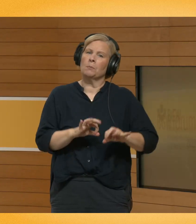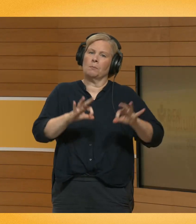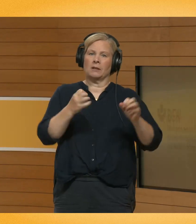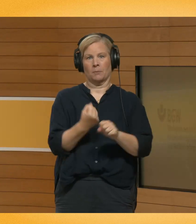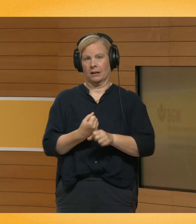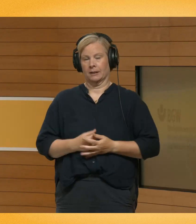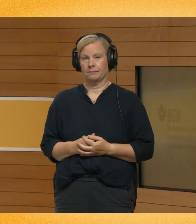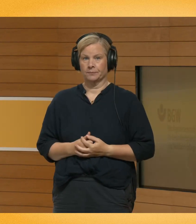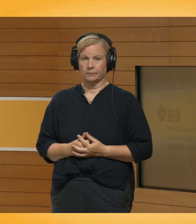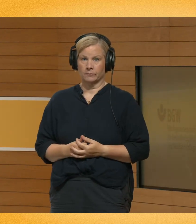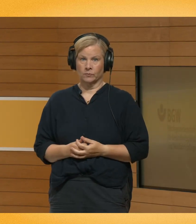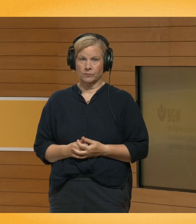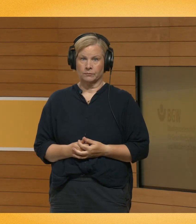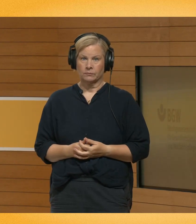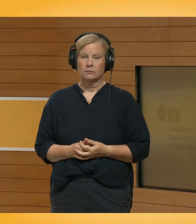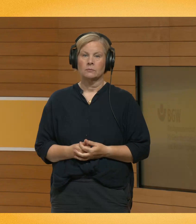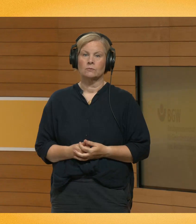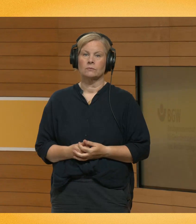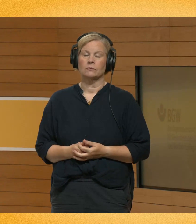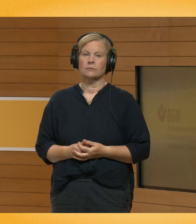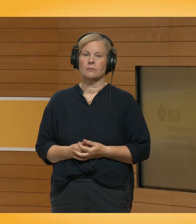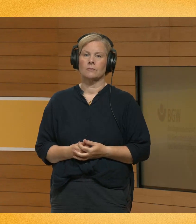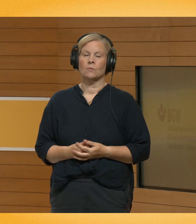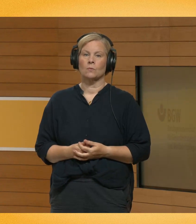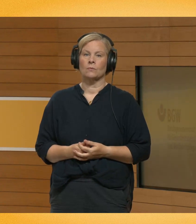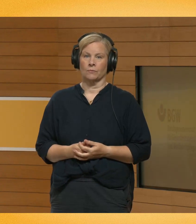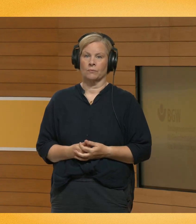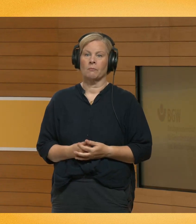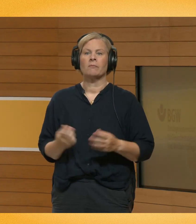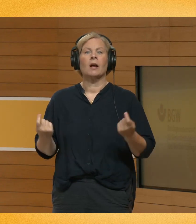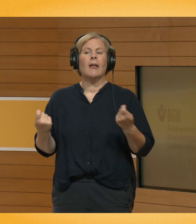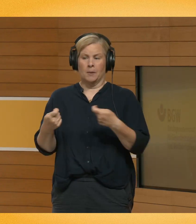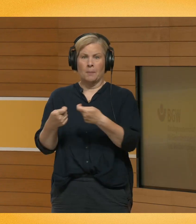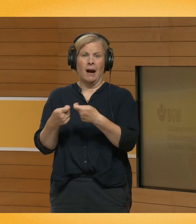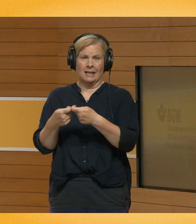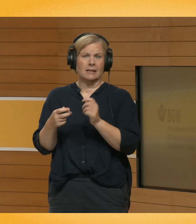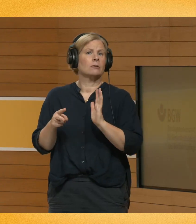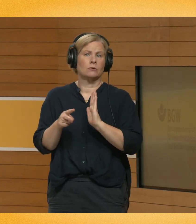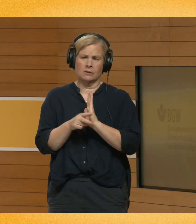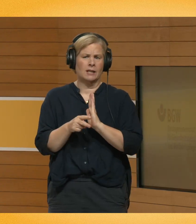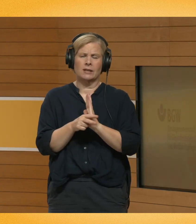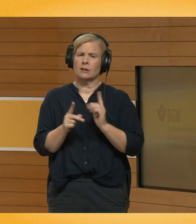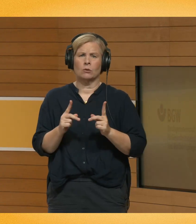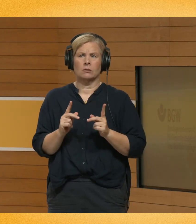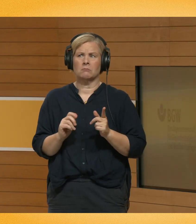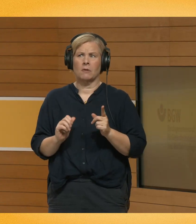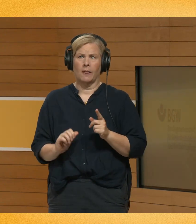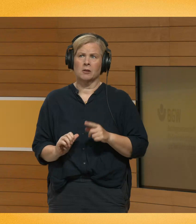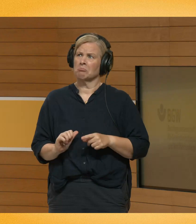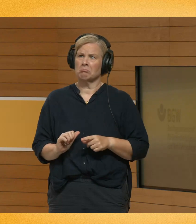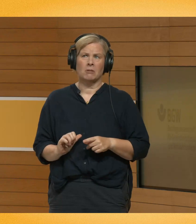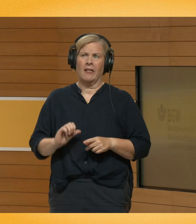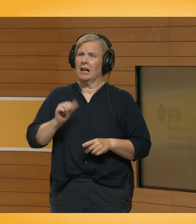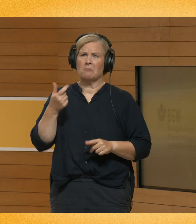So magnet designation is not our first aim as Bergmannstrost. We are